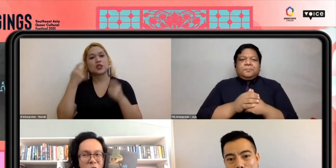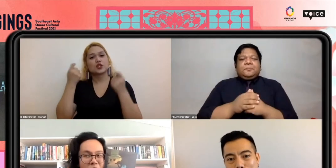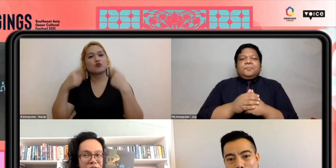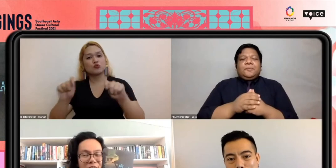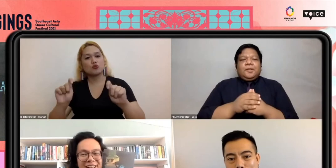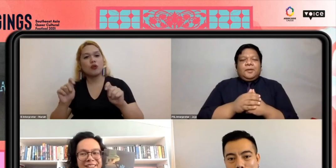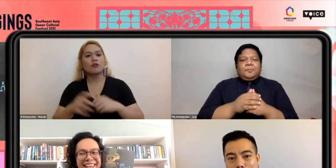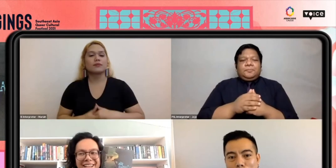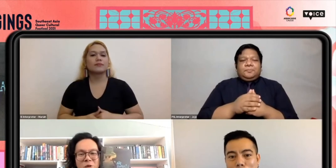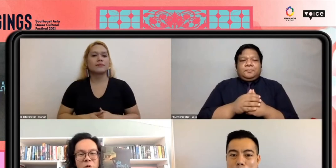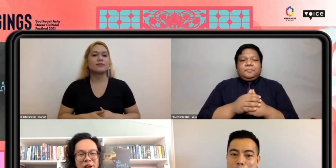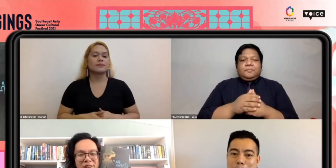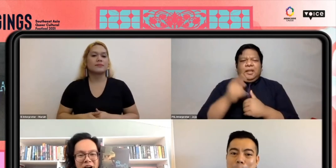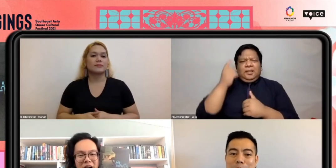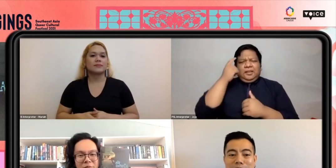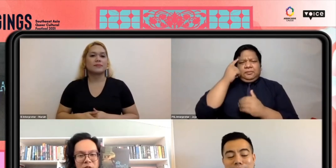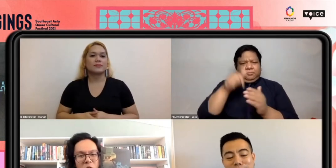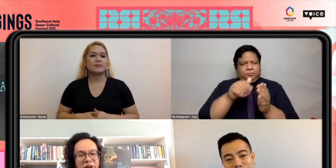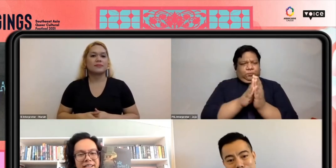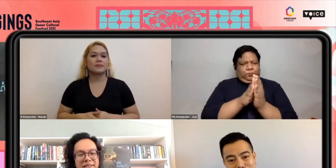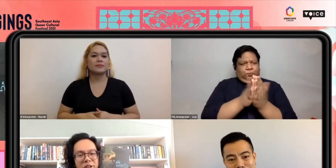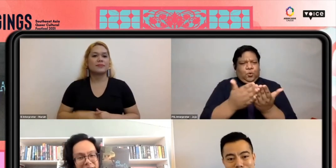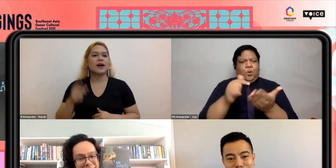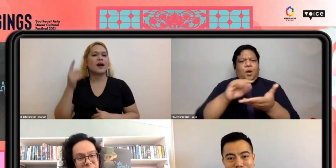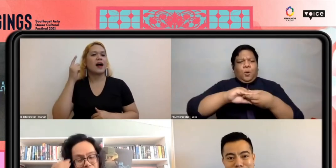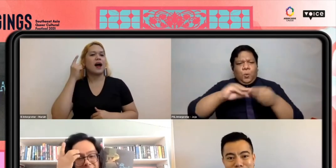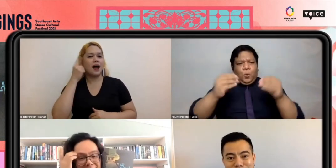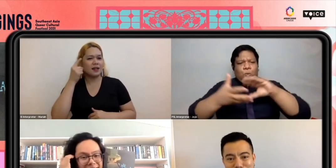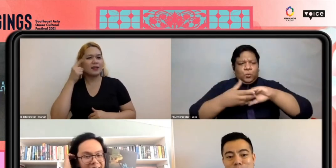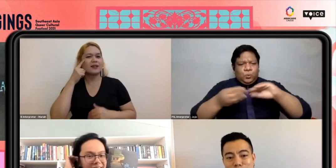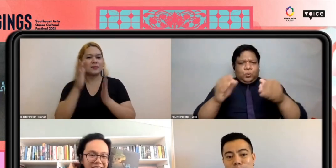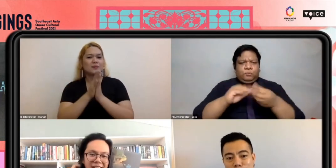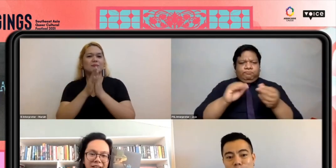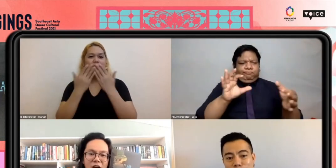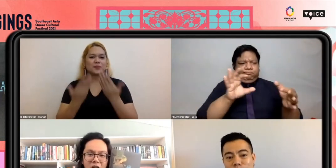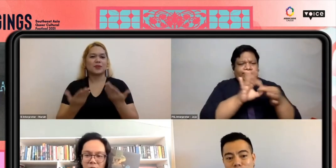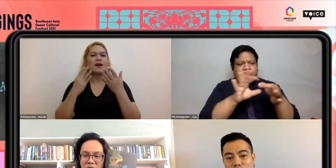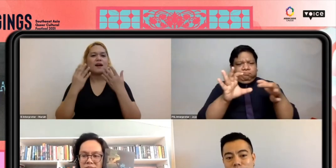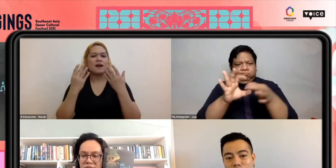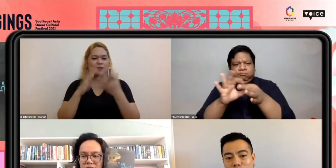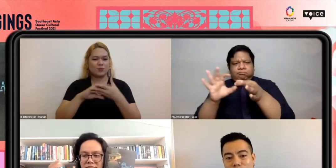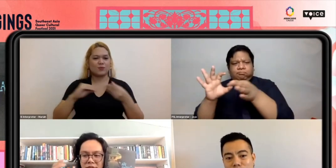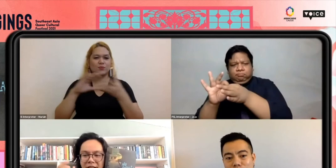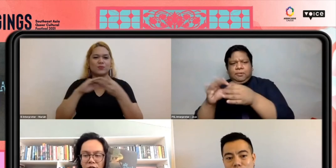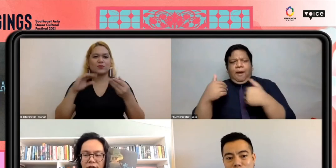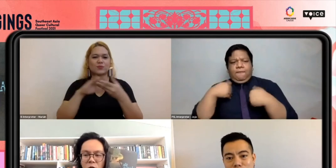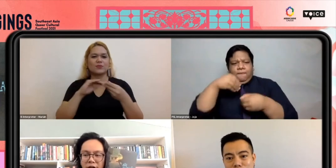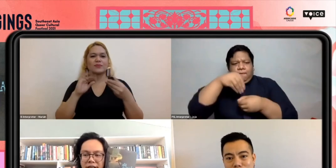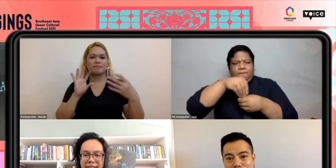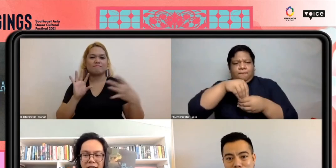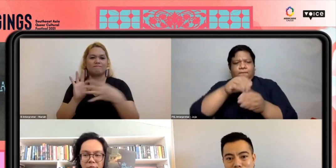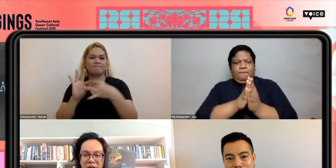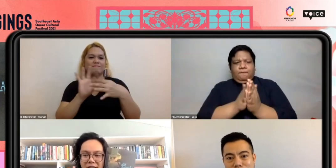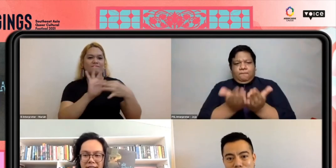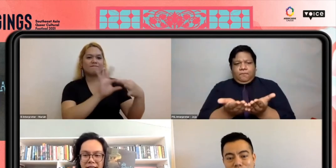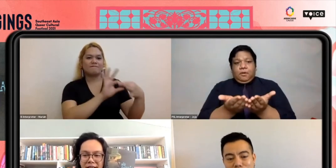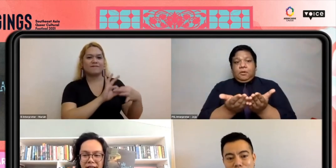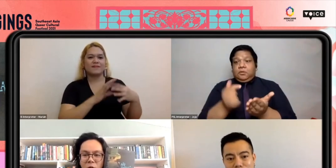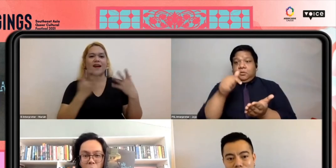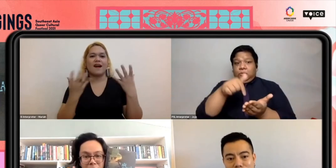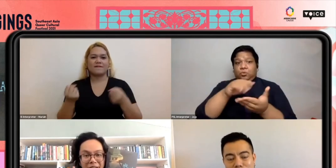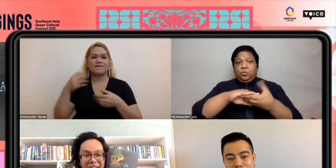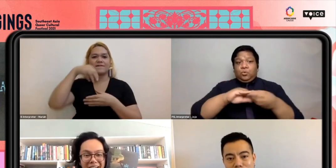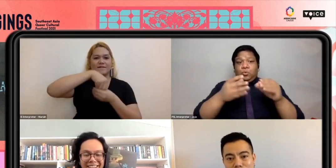It's a novel, I think, with stories that are interconnected. Like all the stories take place